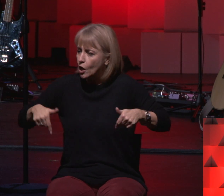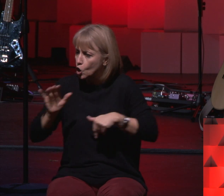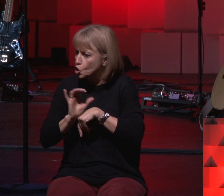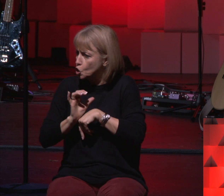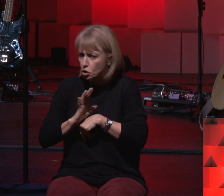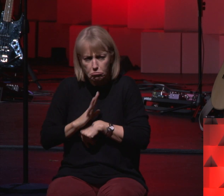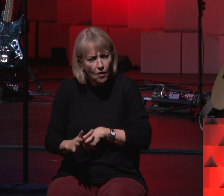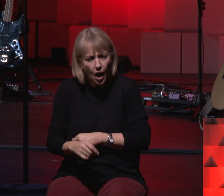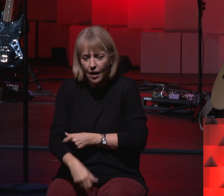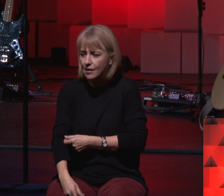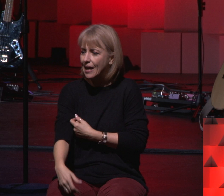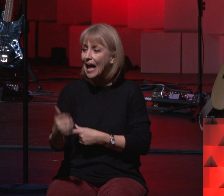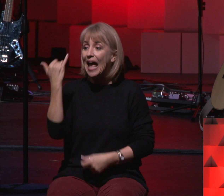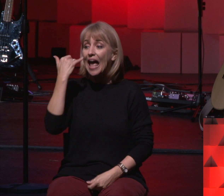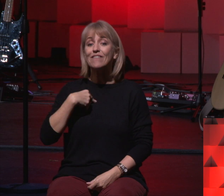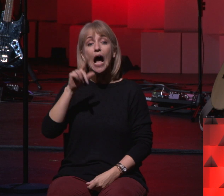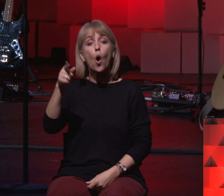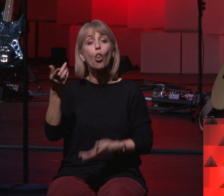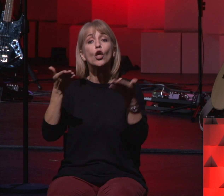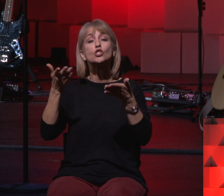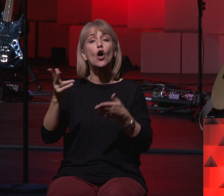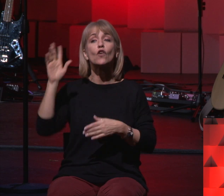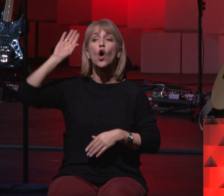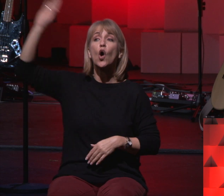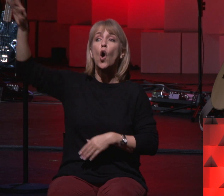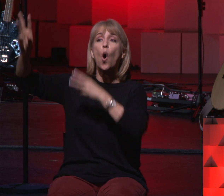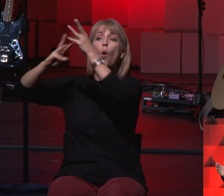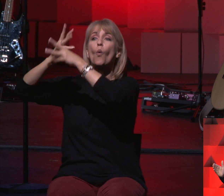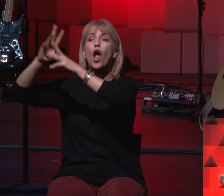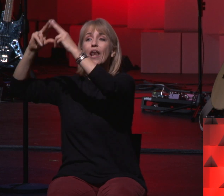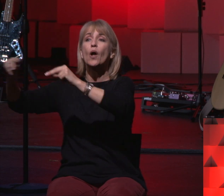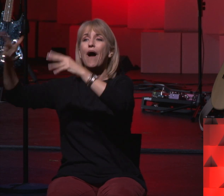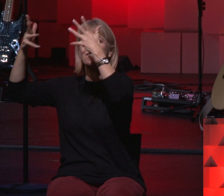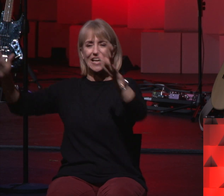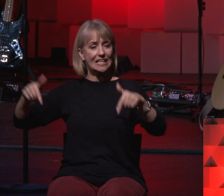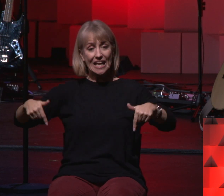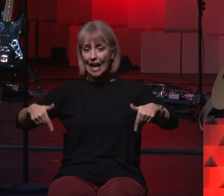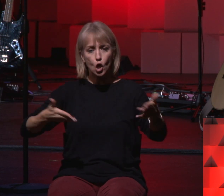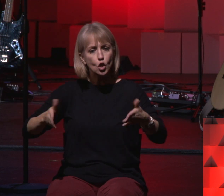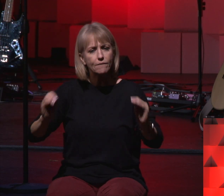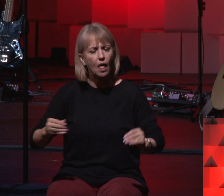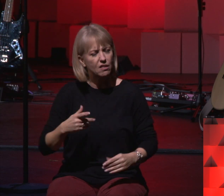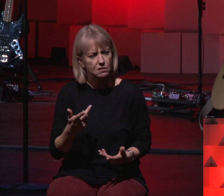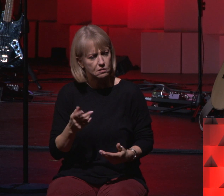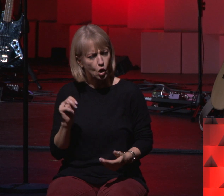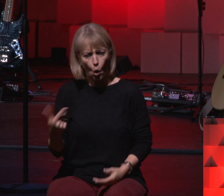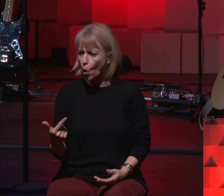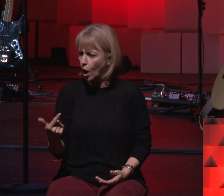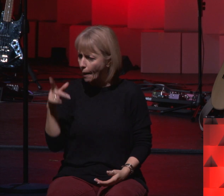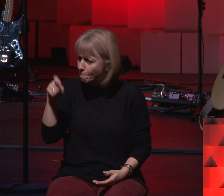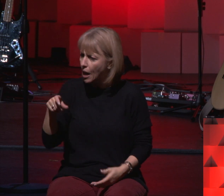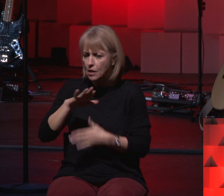any good if I just do it on my missions trip to Nicaragua and I ignore people's needs all around me here. So wherever we're